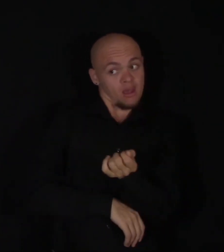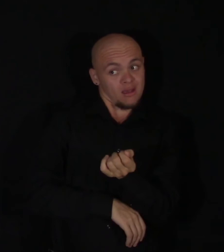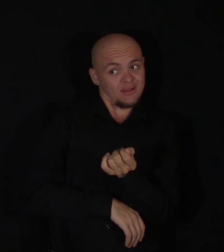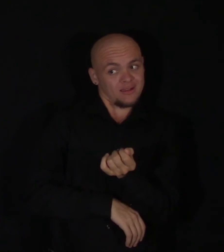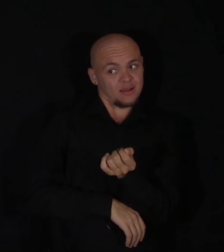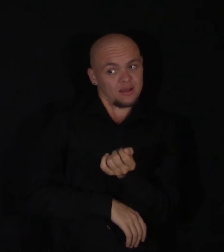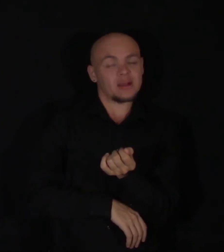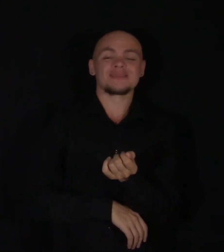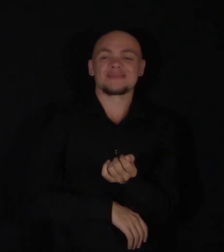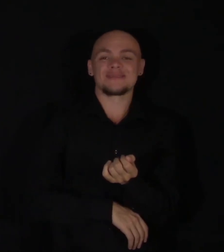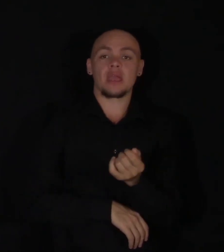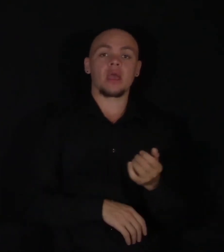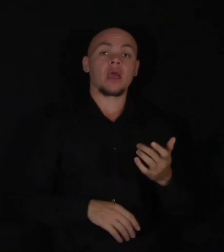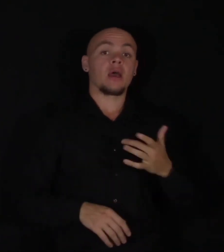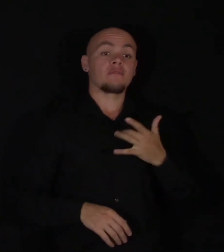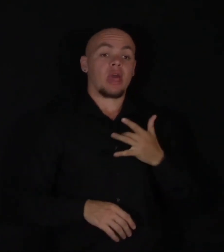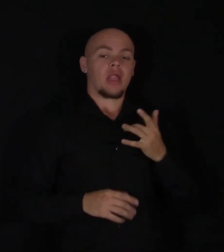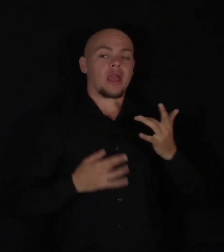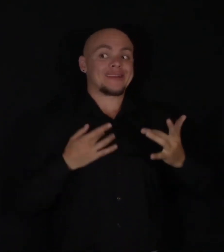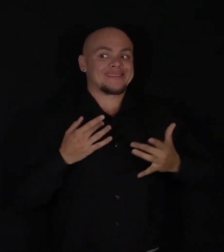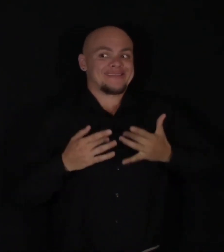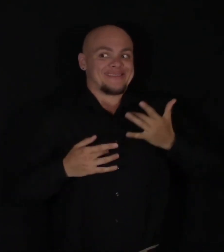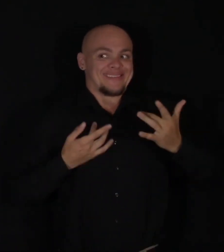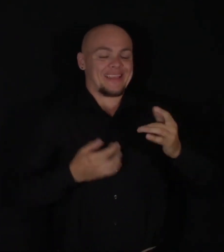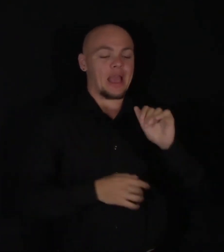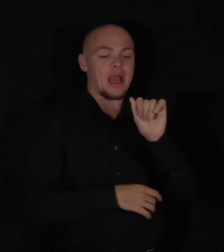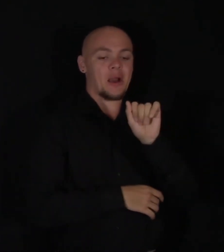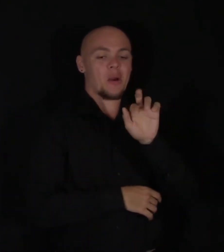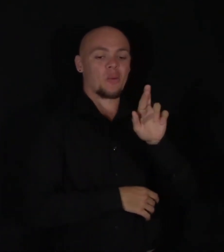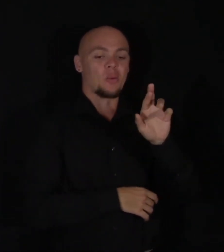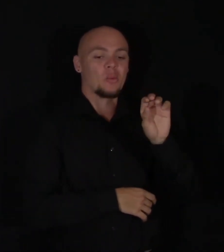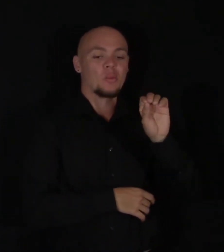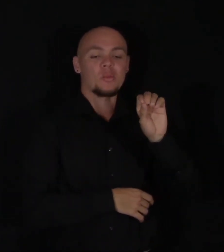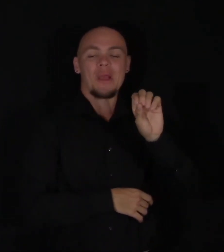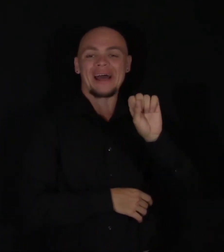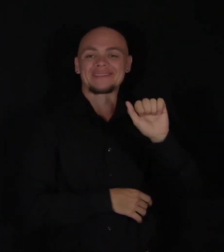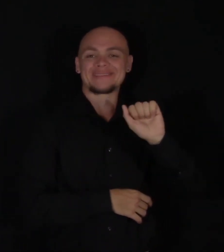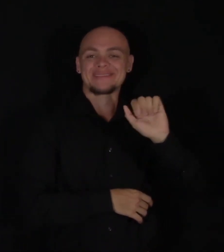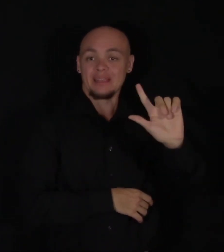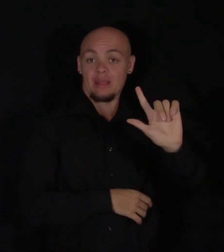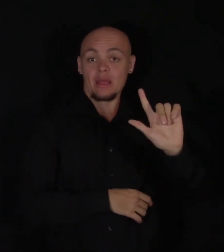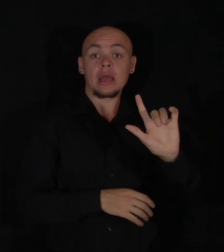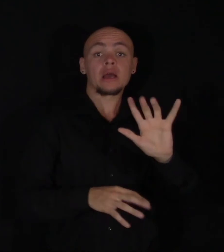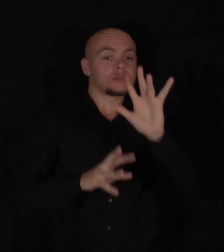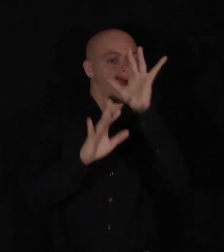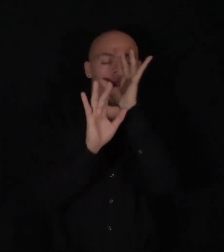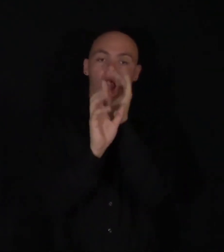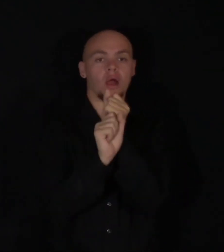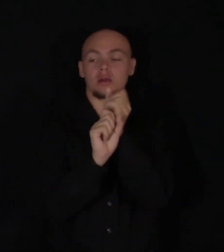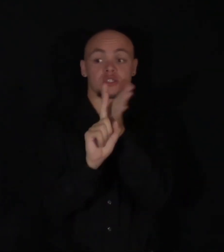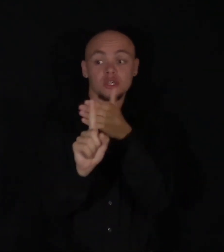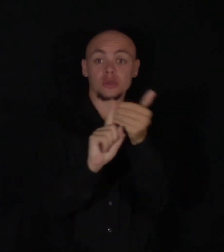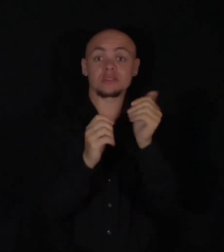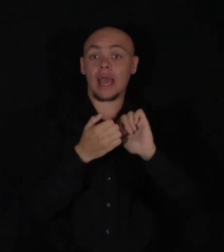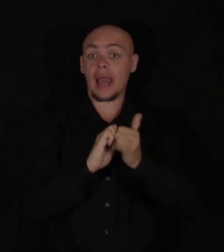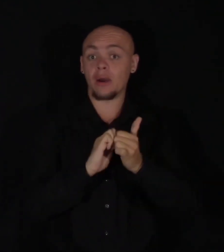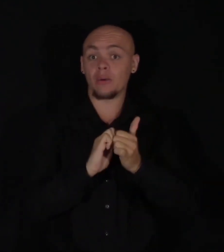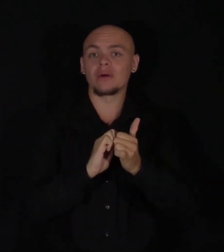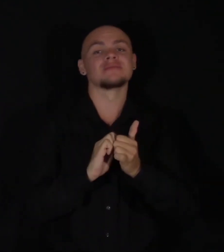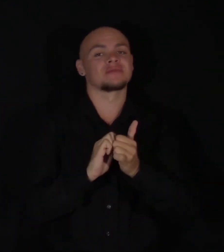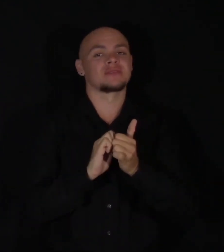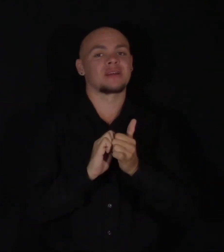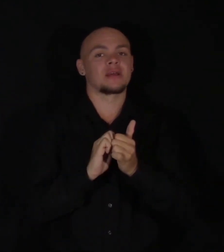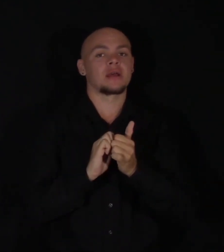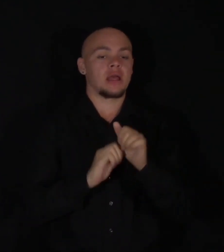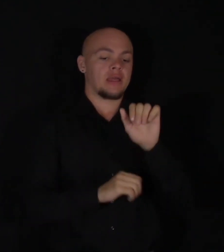4, arousal. To effectively seduce someone, there has to be an activation of